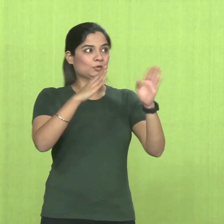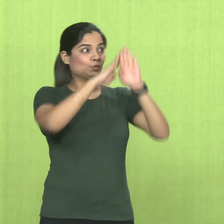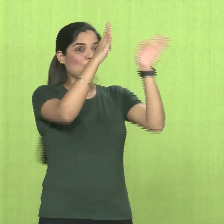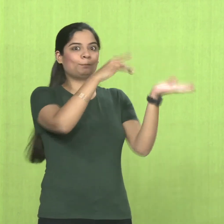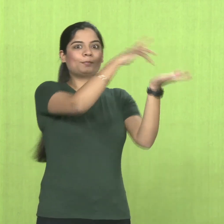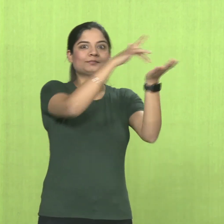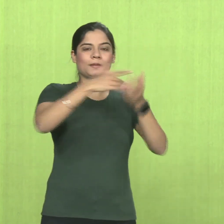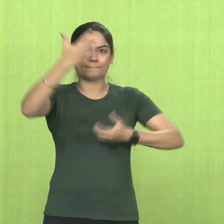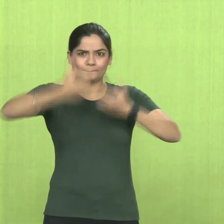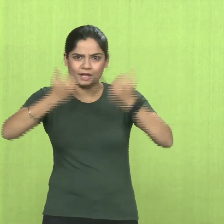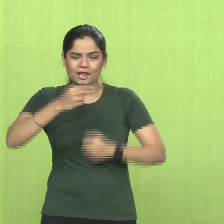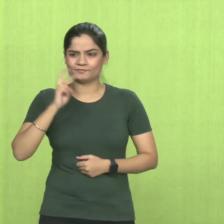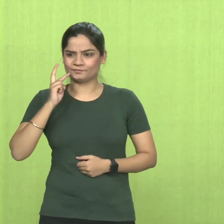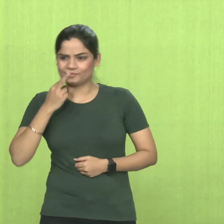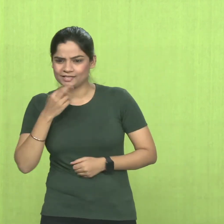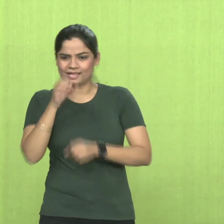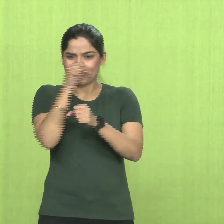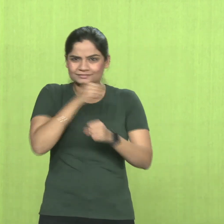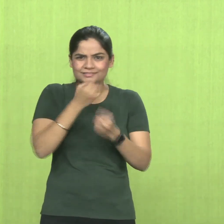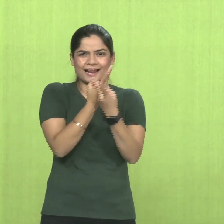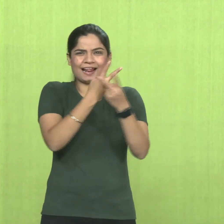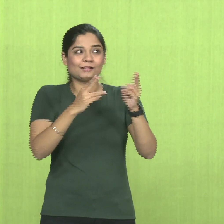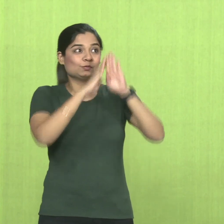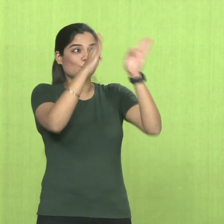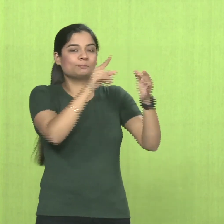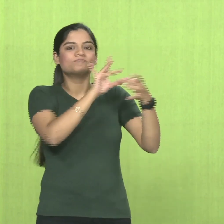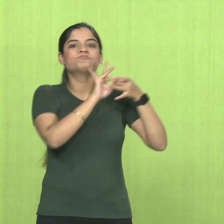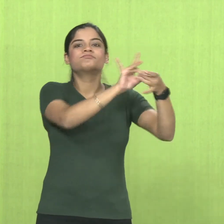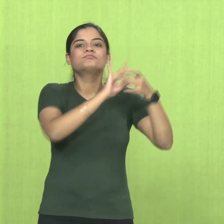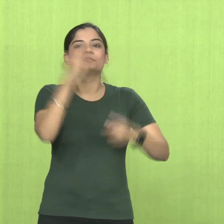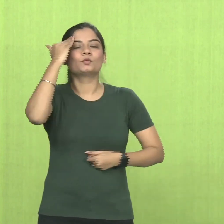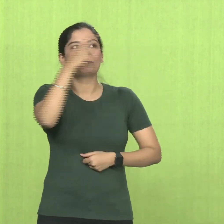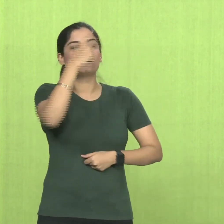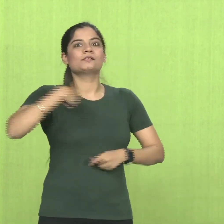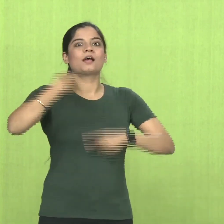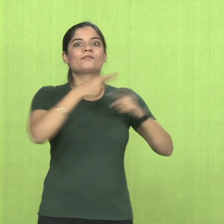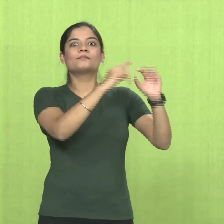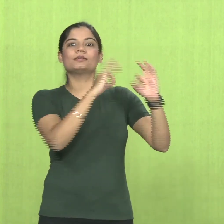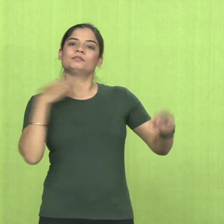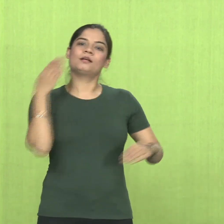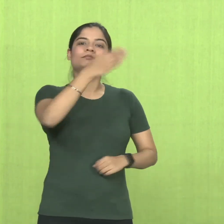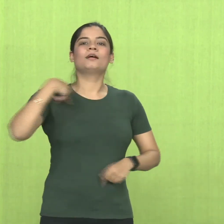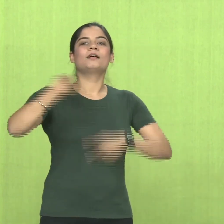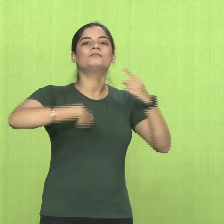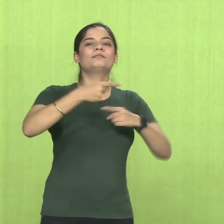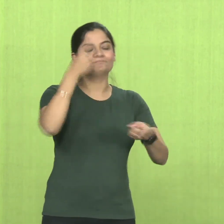Buy milk, milk products, vegetables, meat products only from reliable sources. Someone you've been always buying from and you know